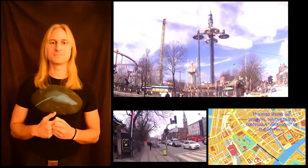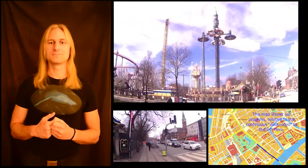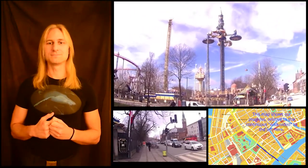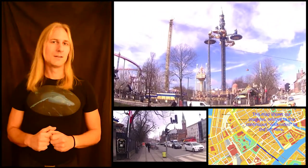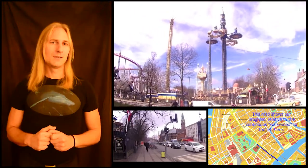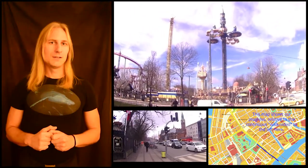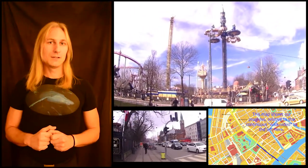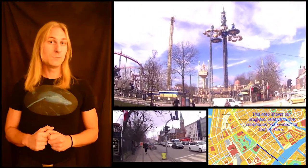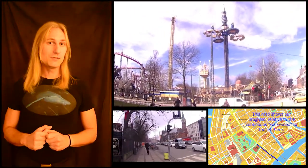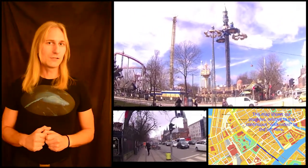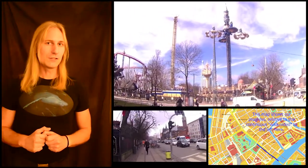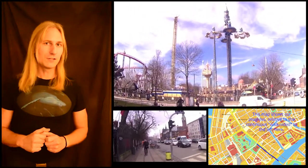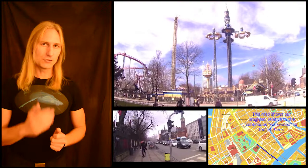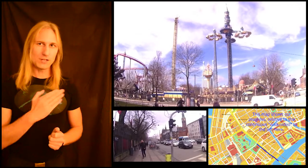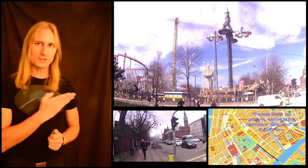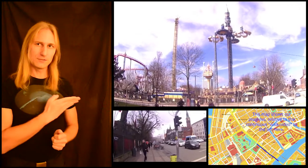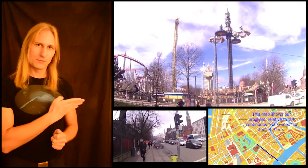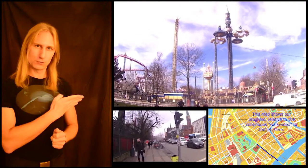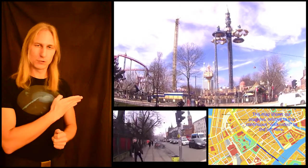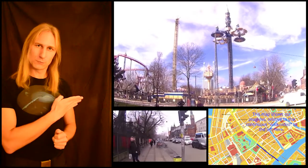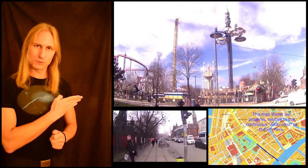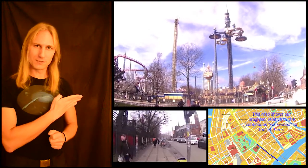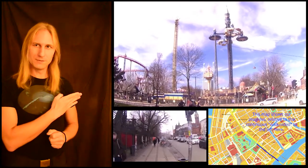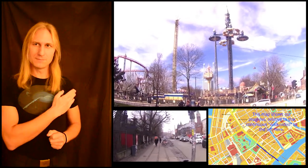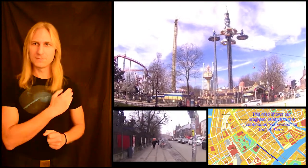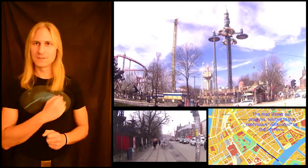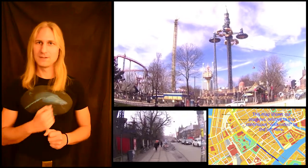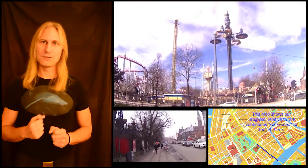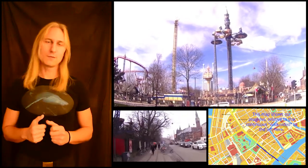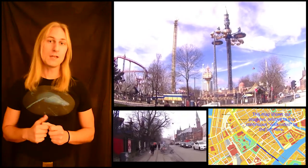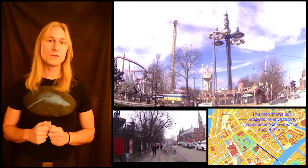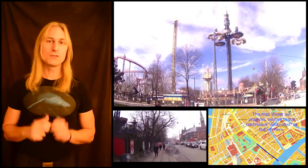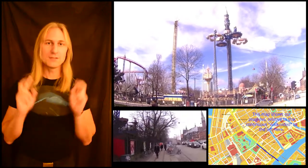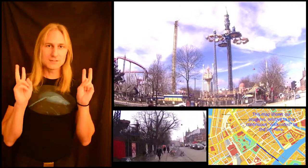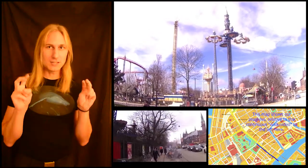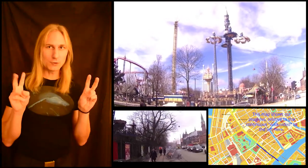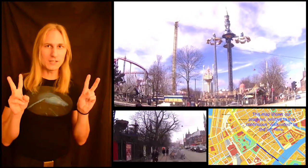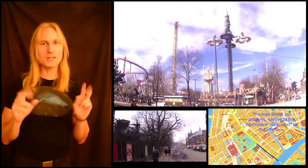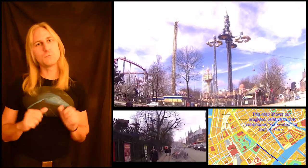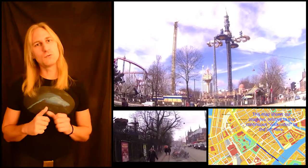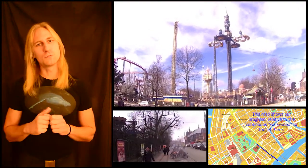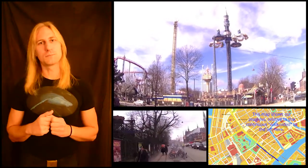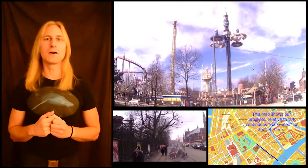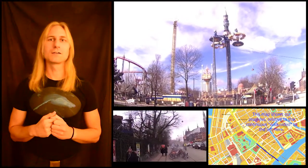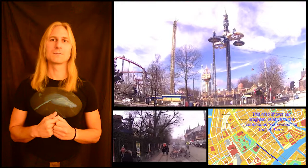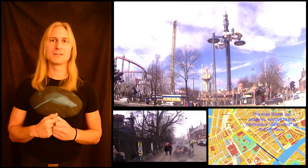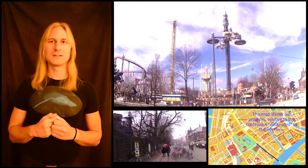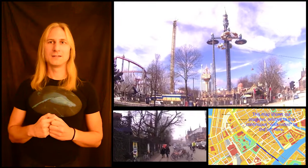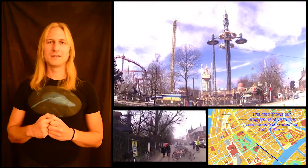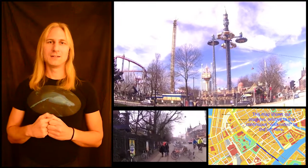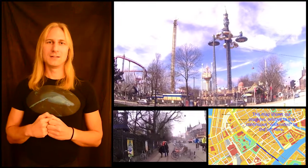century. Immediately adjacent to Glyptoteket is the famous Tivoli amusement